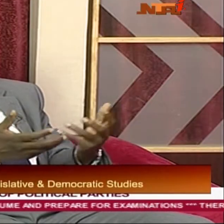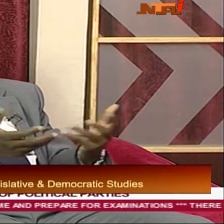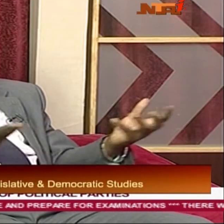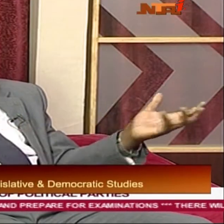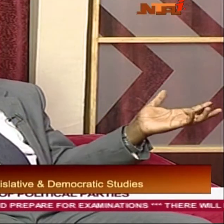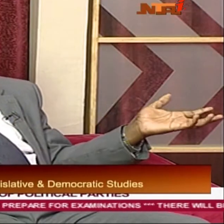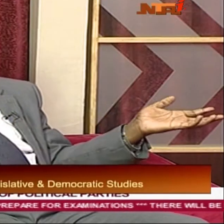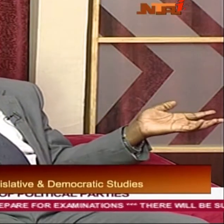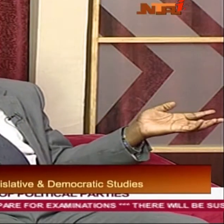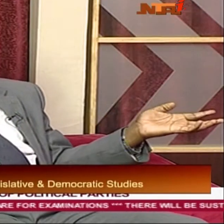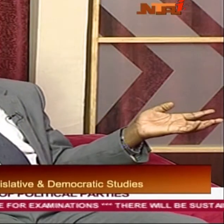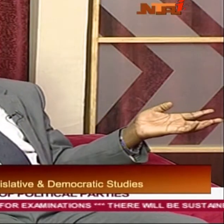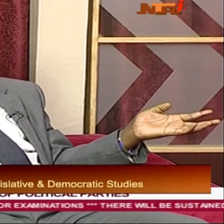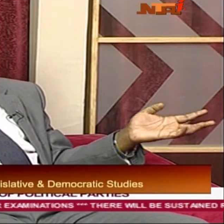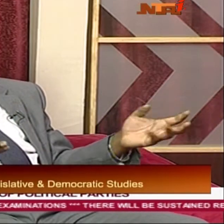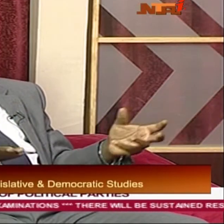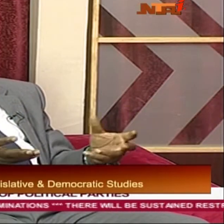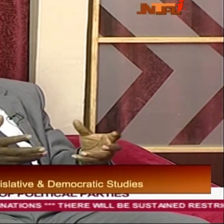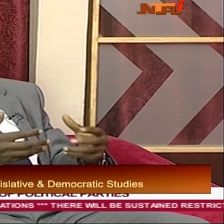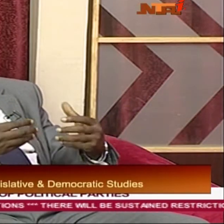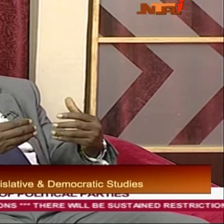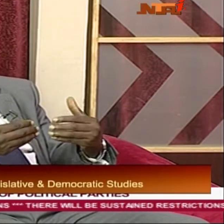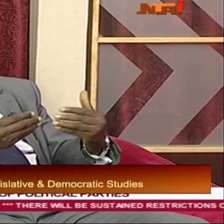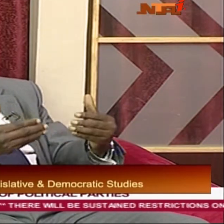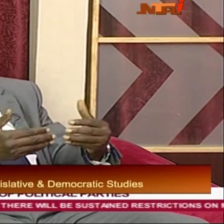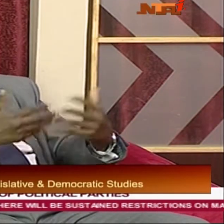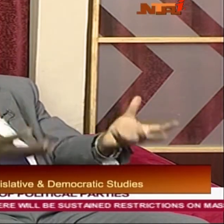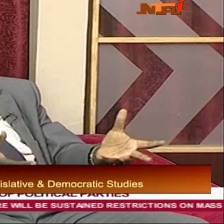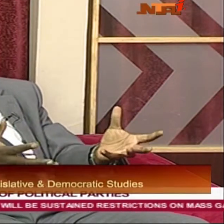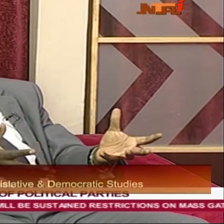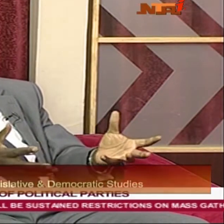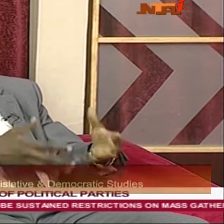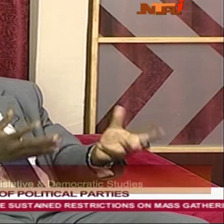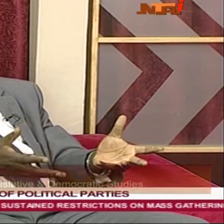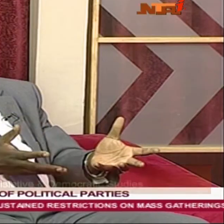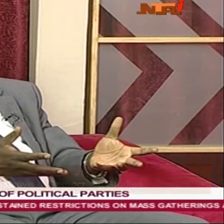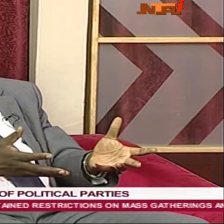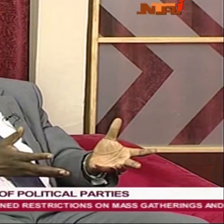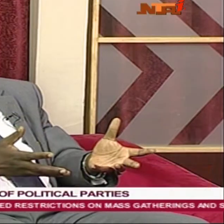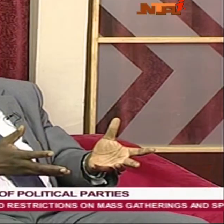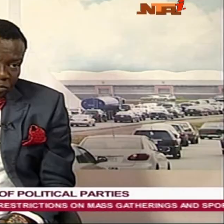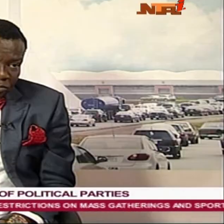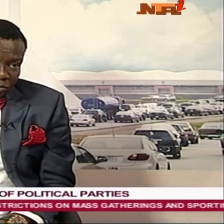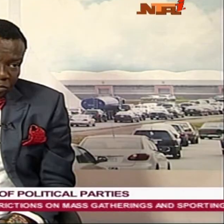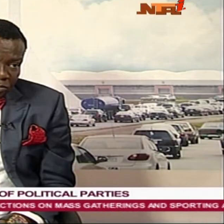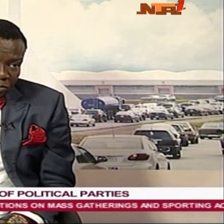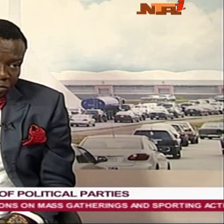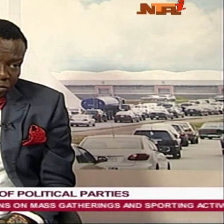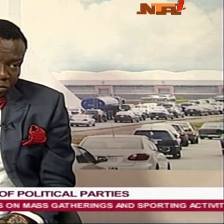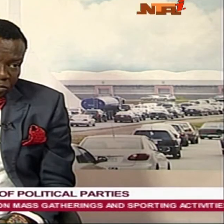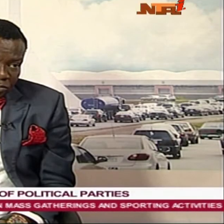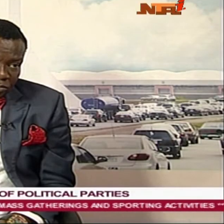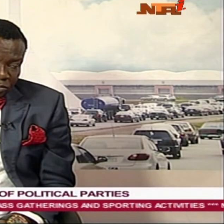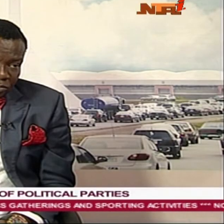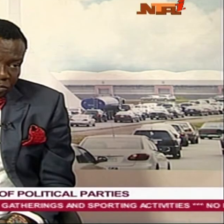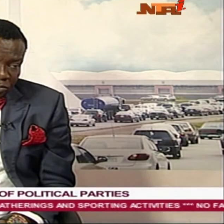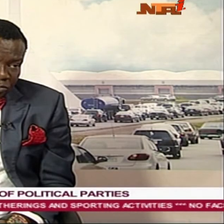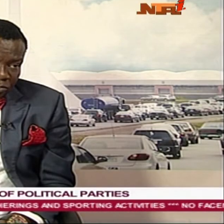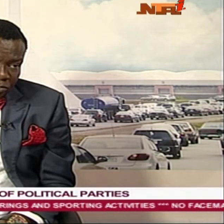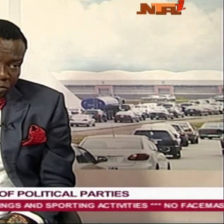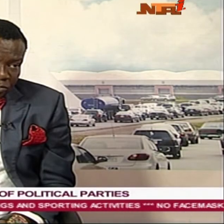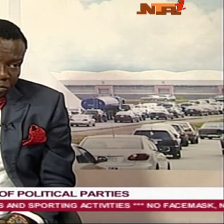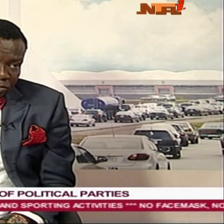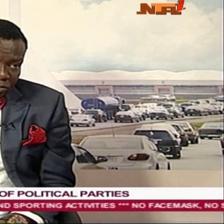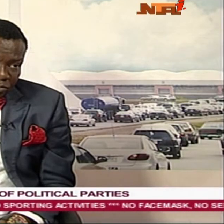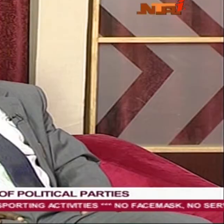know, it's moral instructions now, you know, I should just go there, spend my money, nurture this party. with the hope of gaining power and then getting access